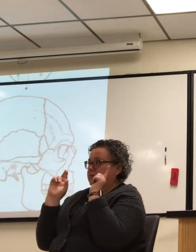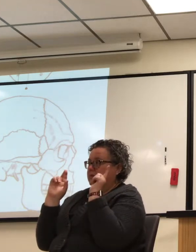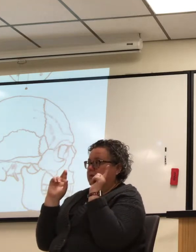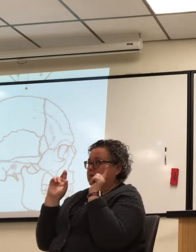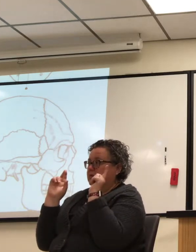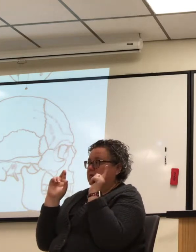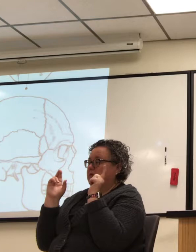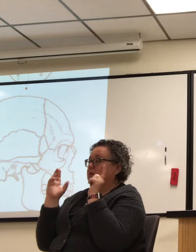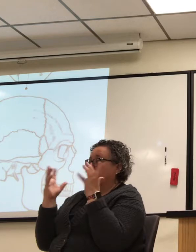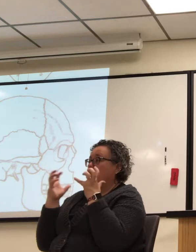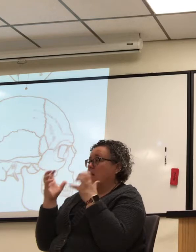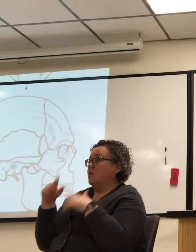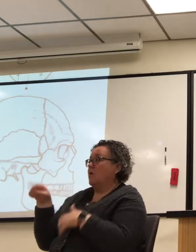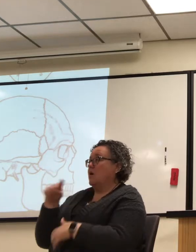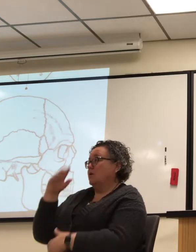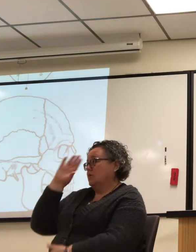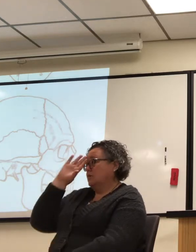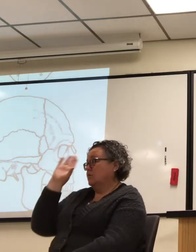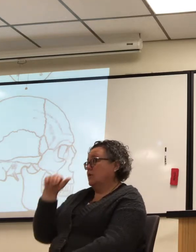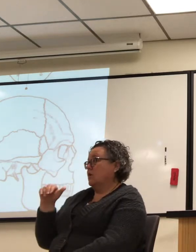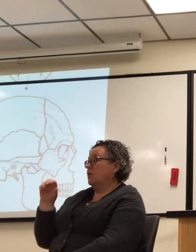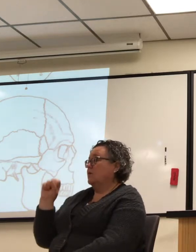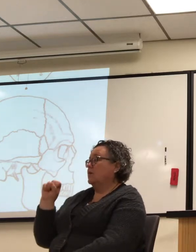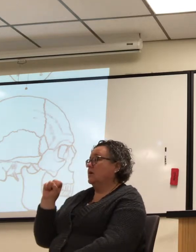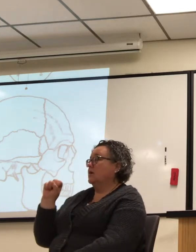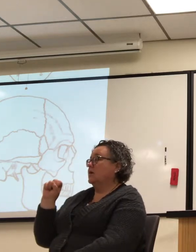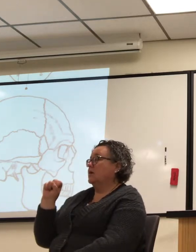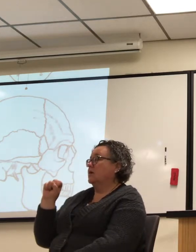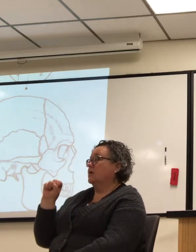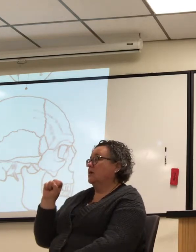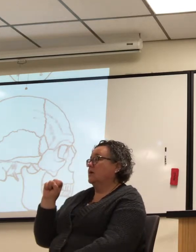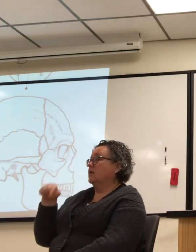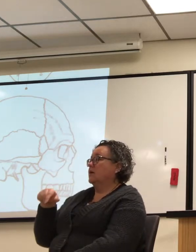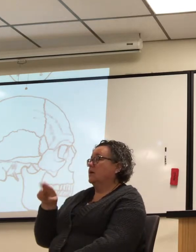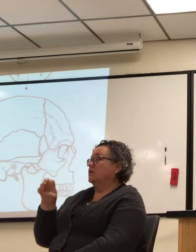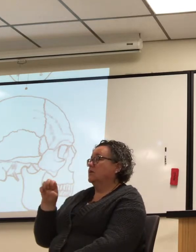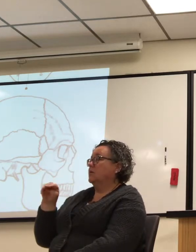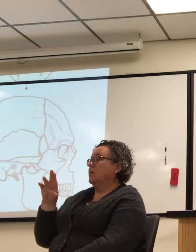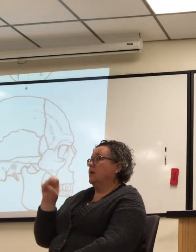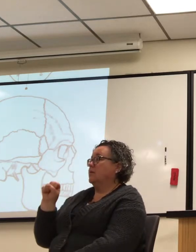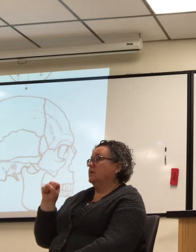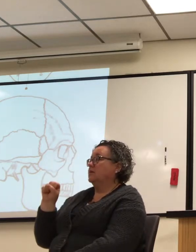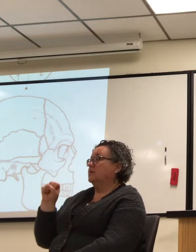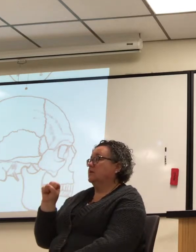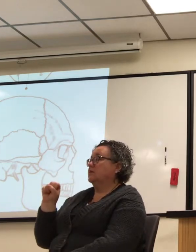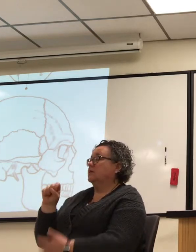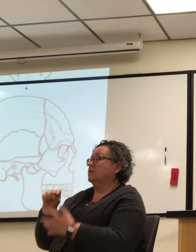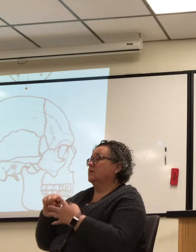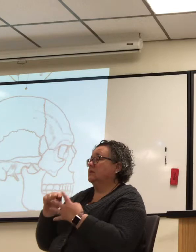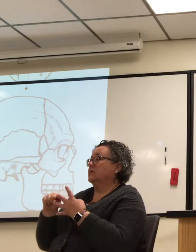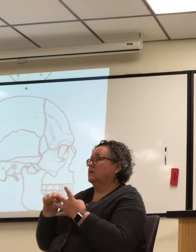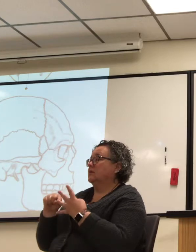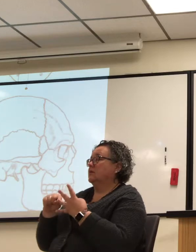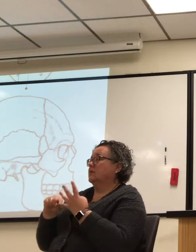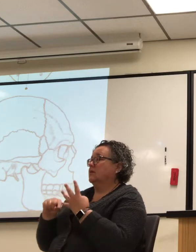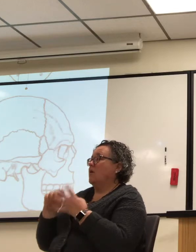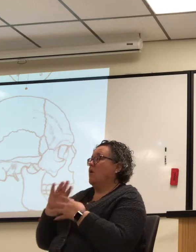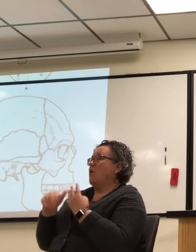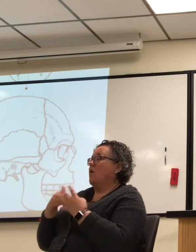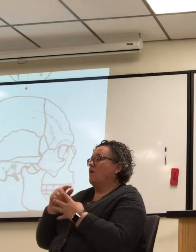I want you to note squamous suture, coronal suture, lambdoid suture, sagittal suture.